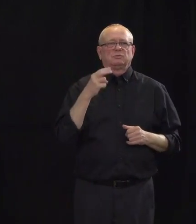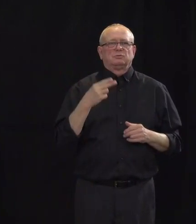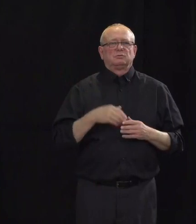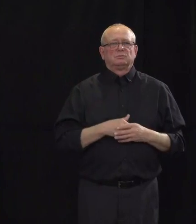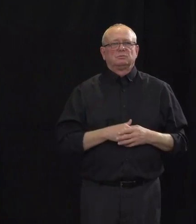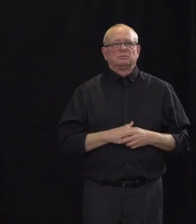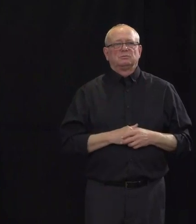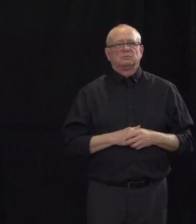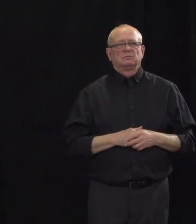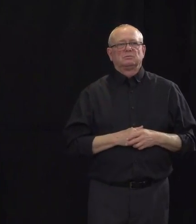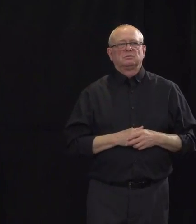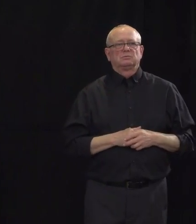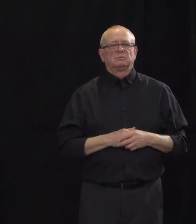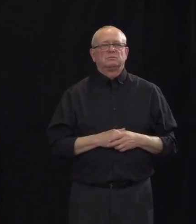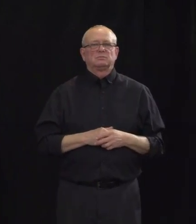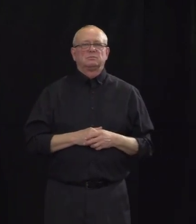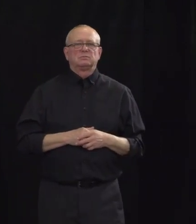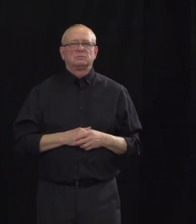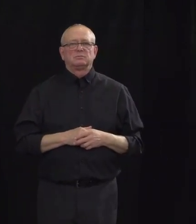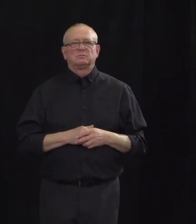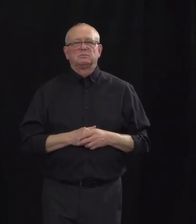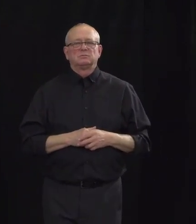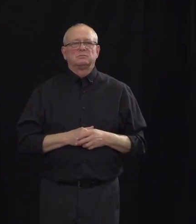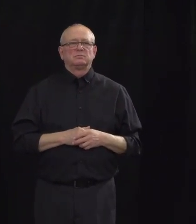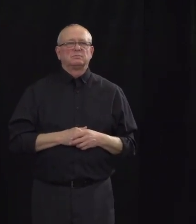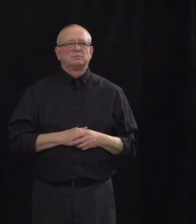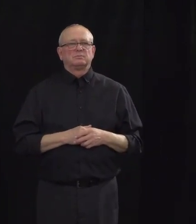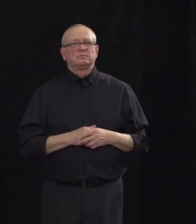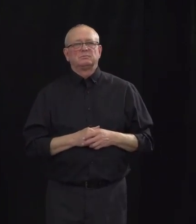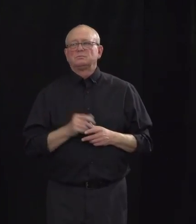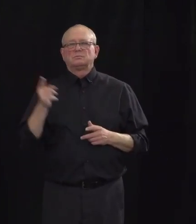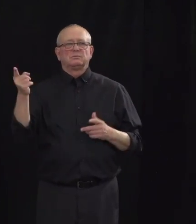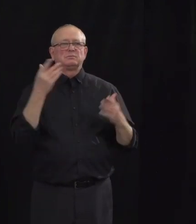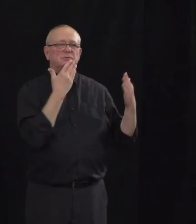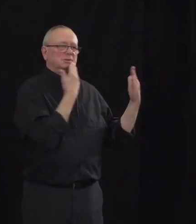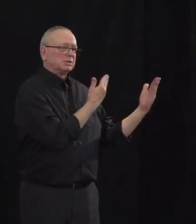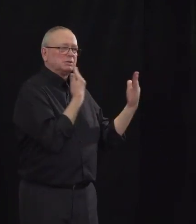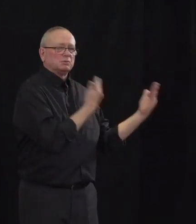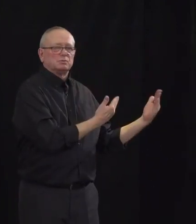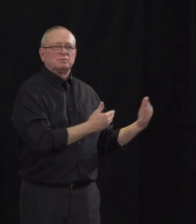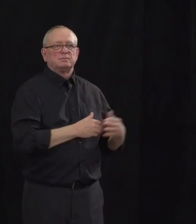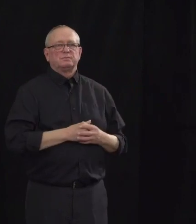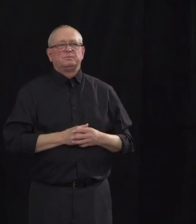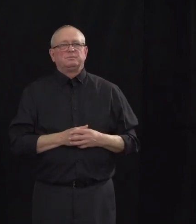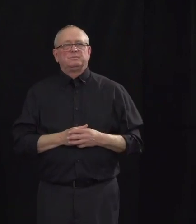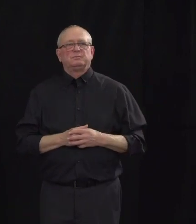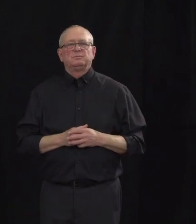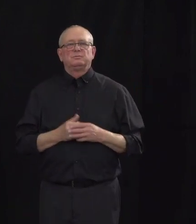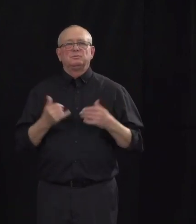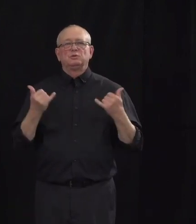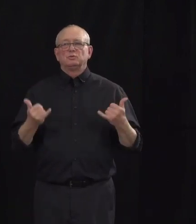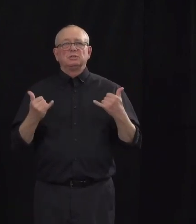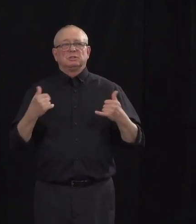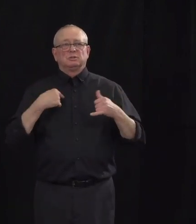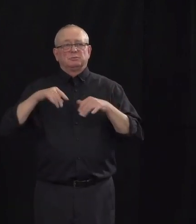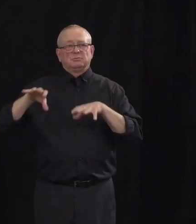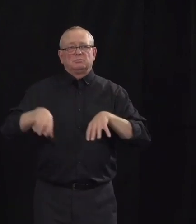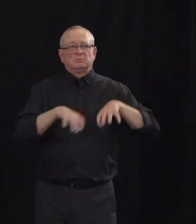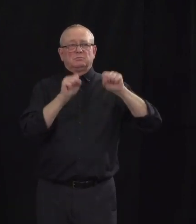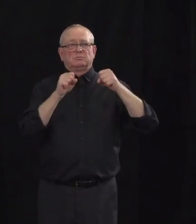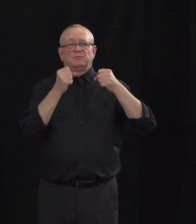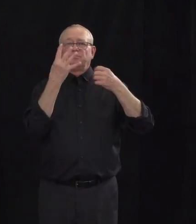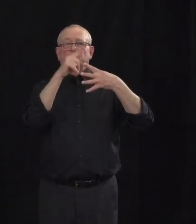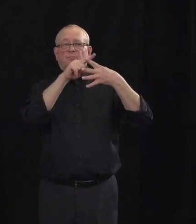Well, thank you very much, Premier. As the Premier noted, we are taking 4 measures to protect Albertans. And first of